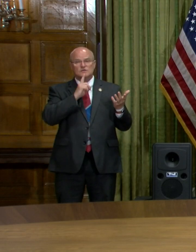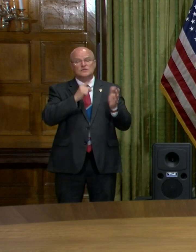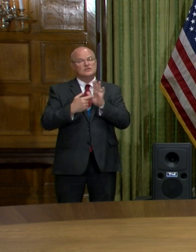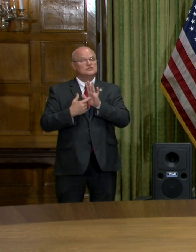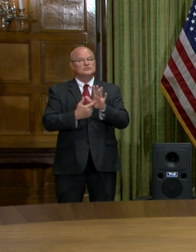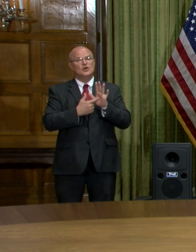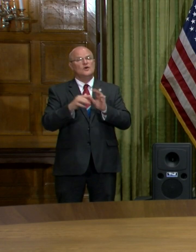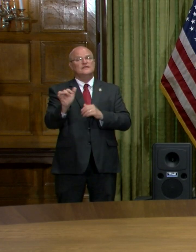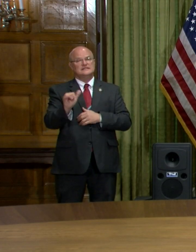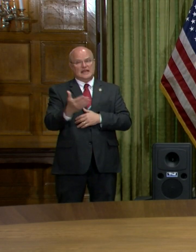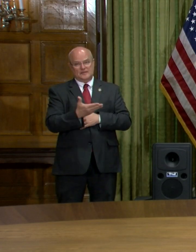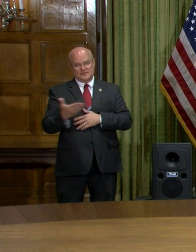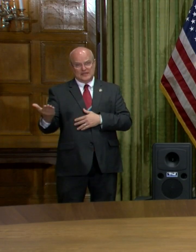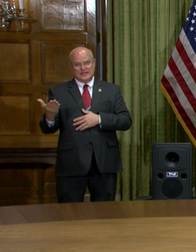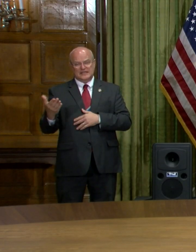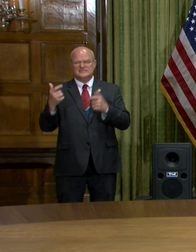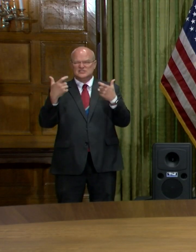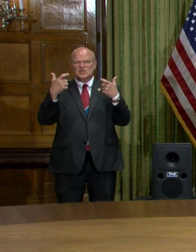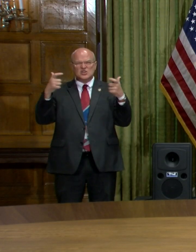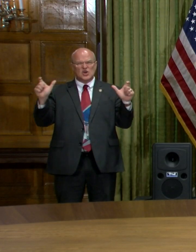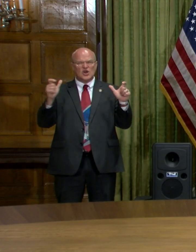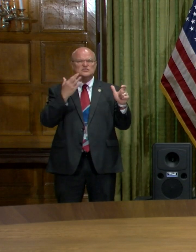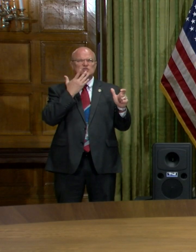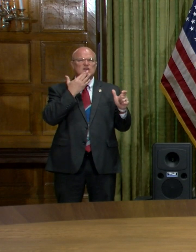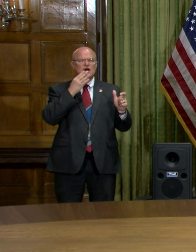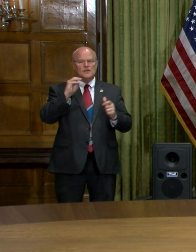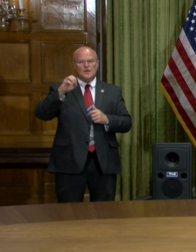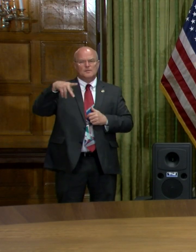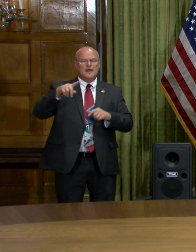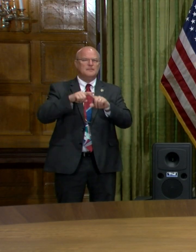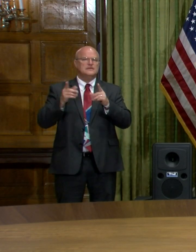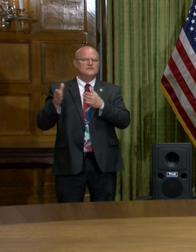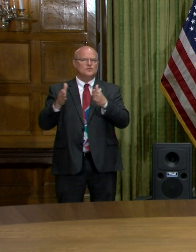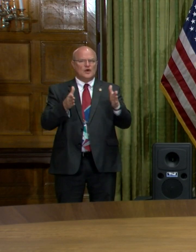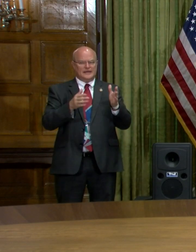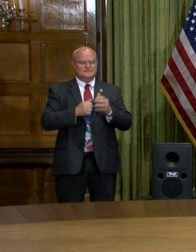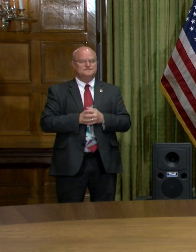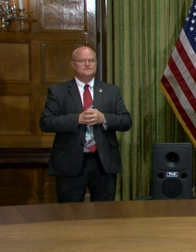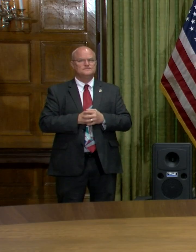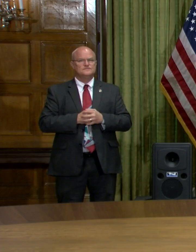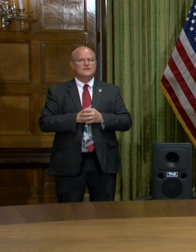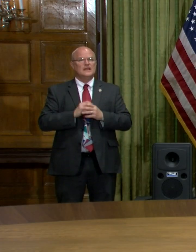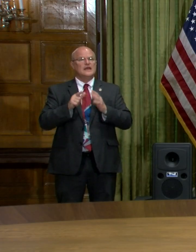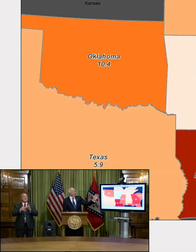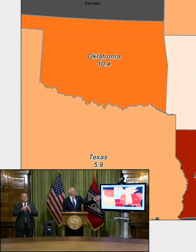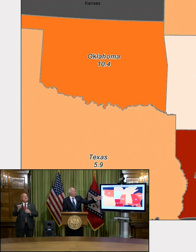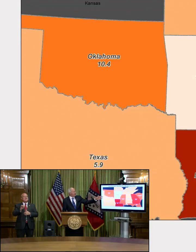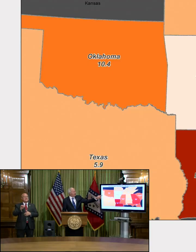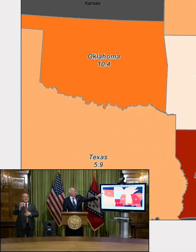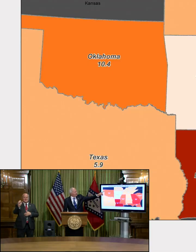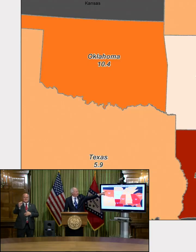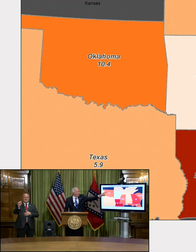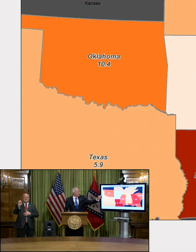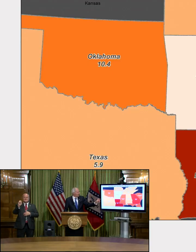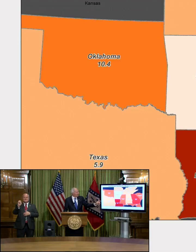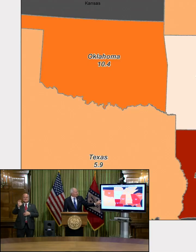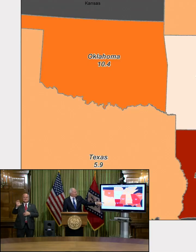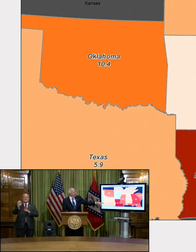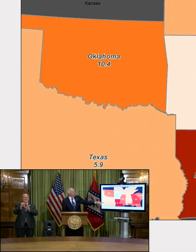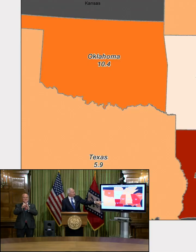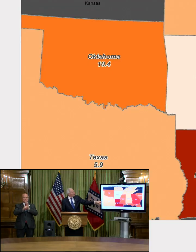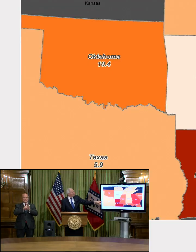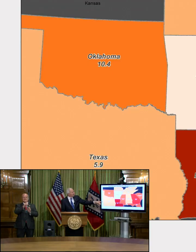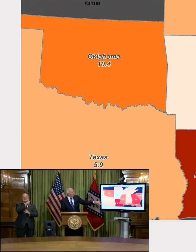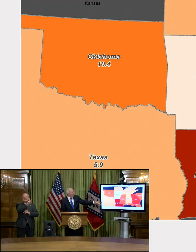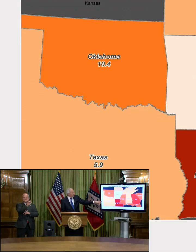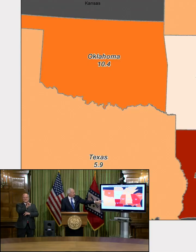really shows the same thing. It's just in a larger color map in a different way with the maps. But this is the same SEC states from Kentucky